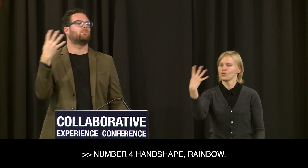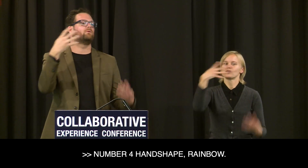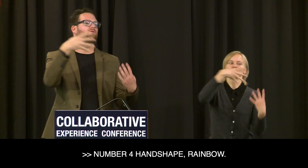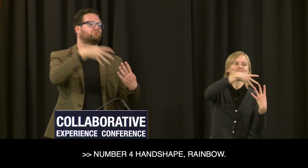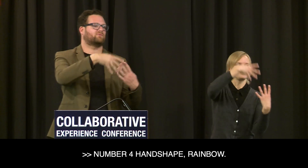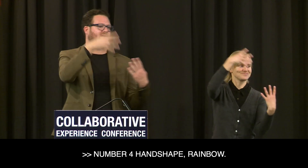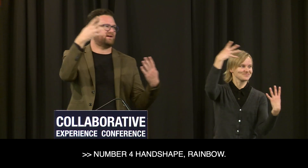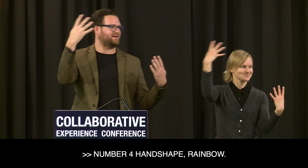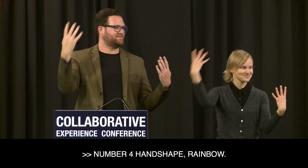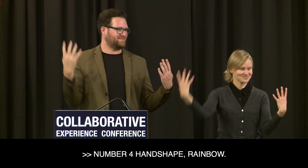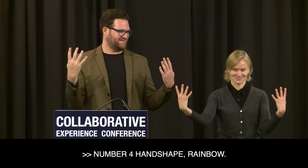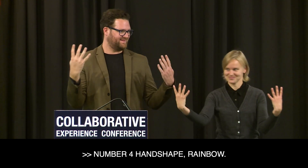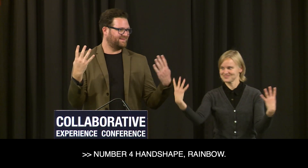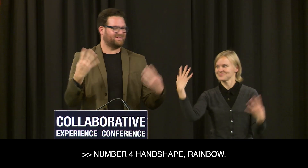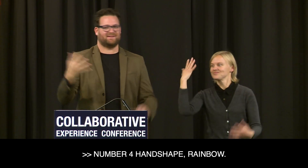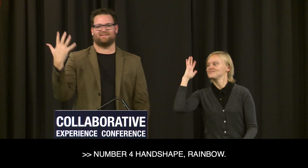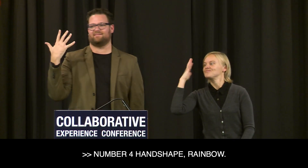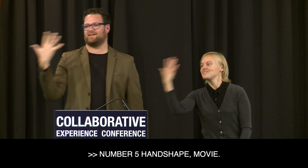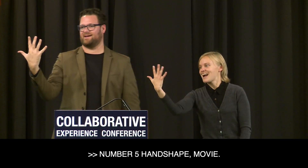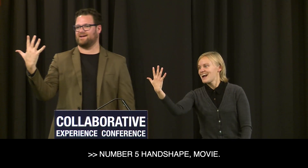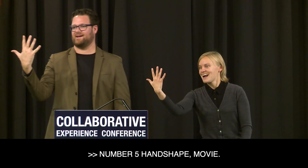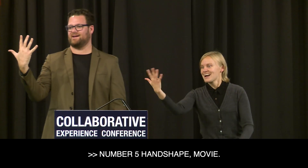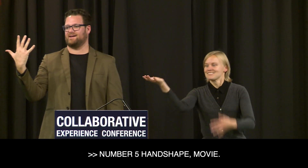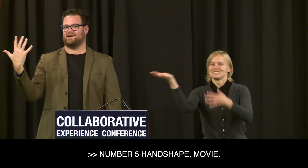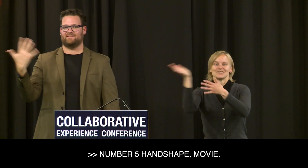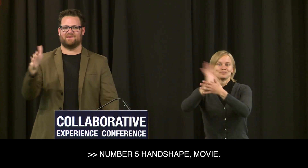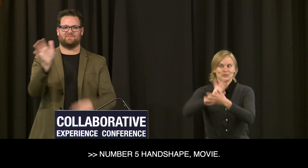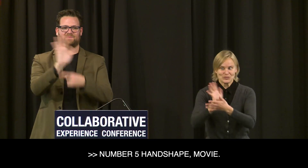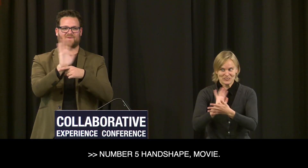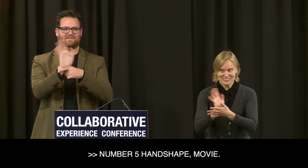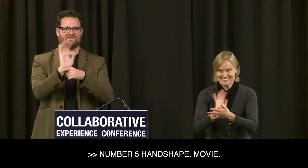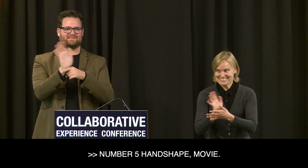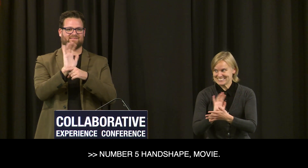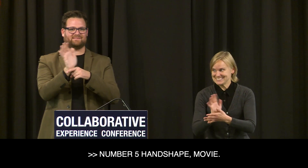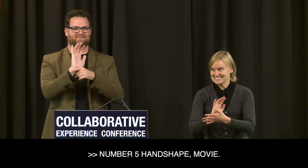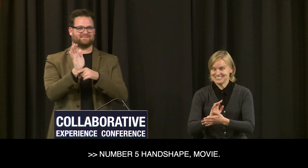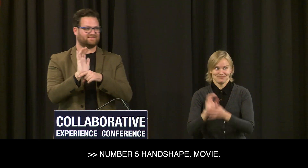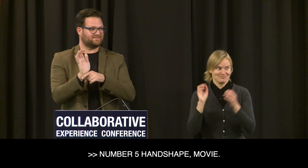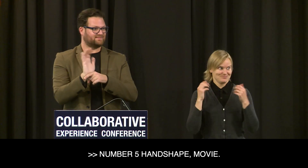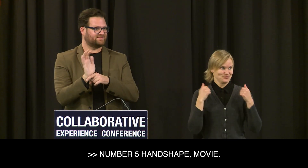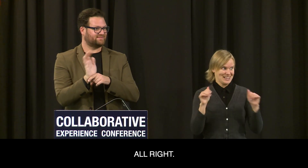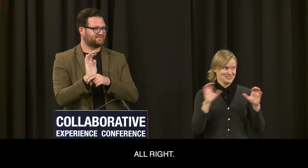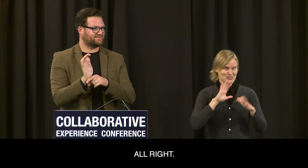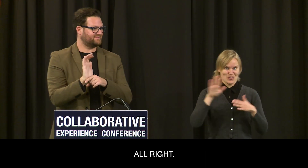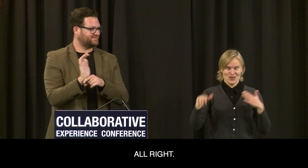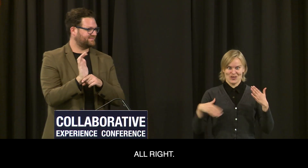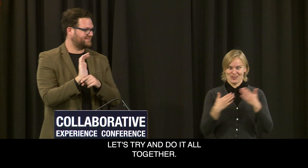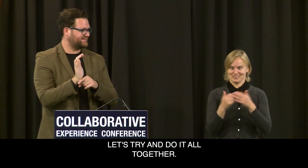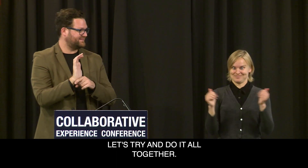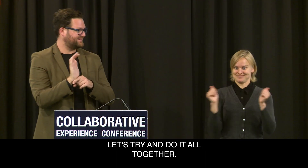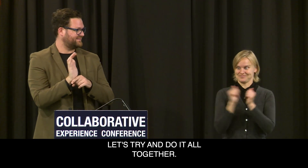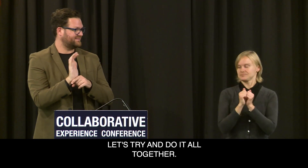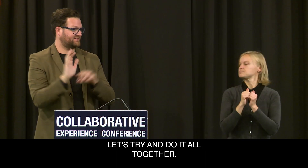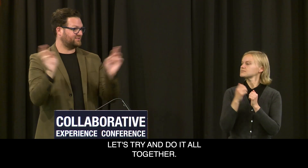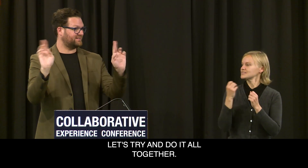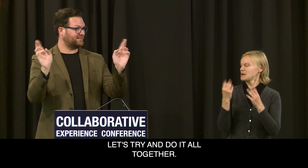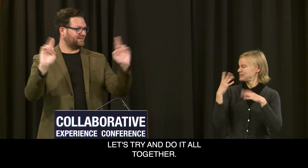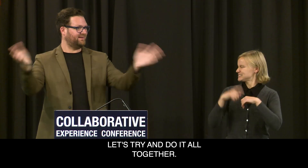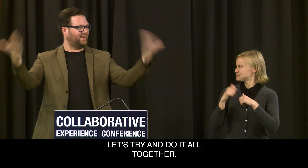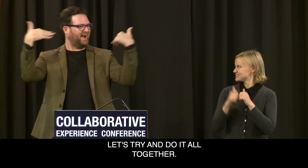shape, rainbow. Number 5, hand shape, movie. All right, let's try and do it all together.